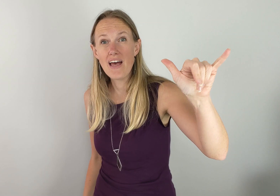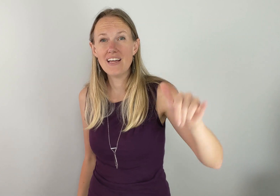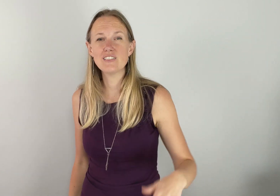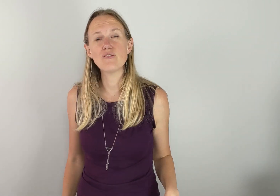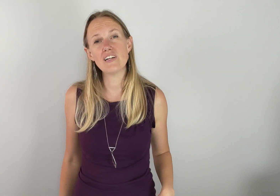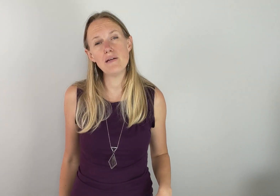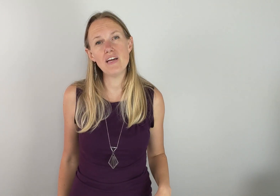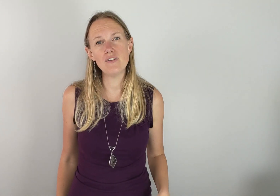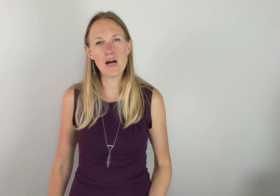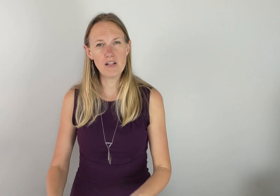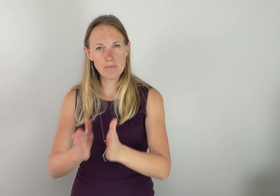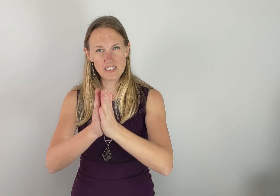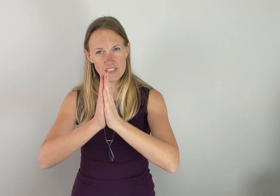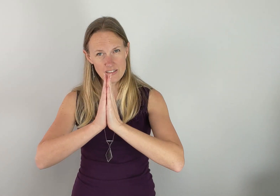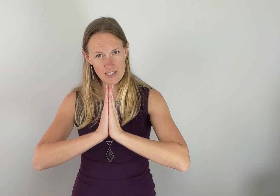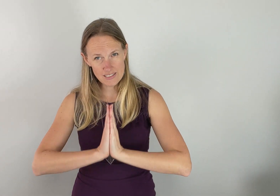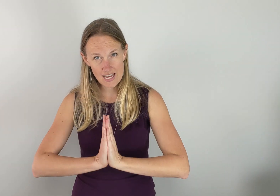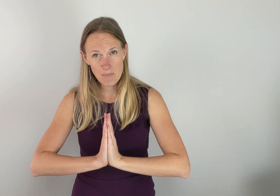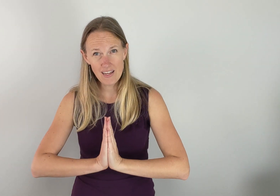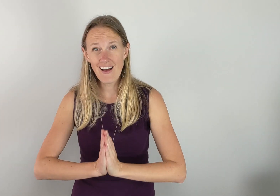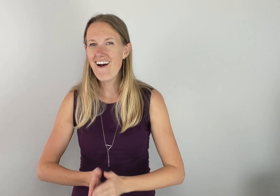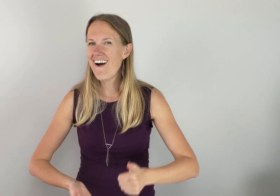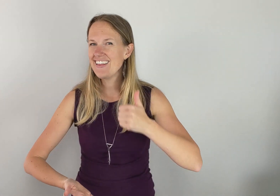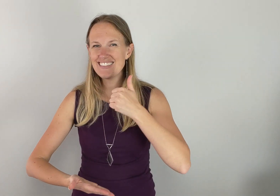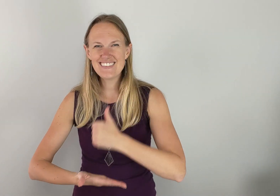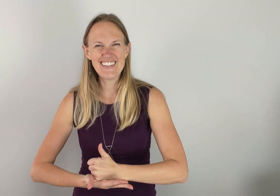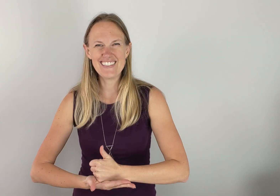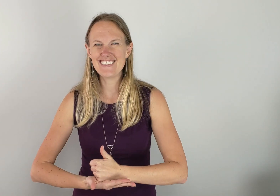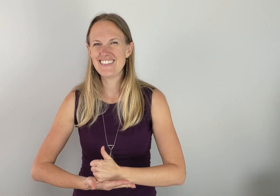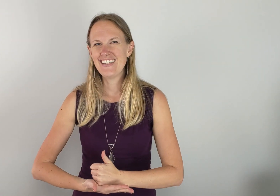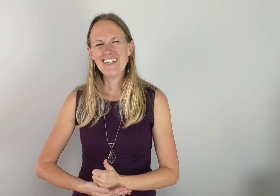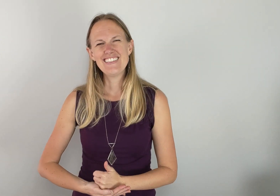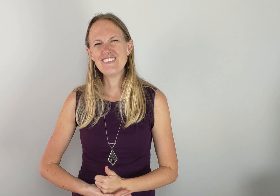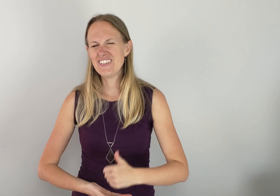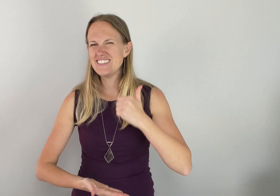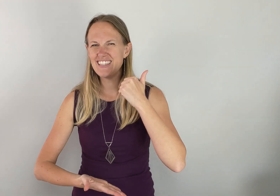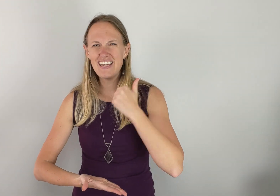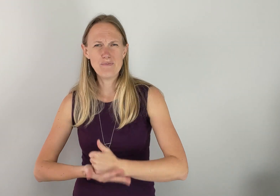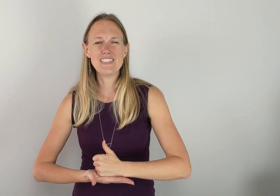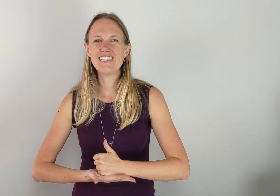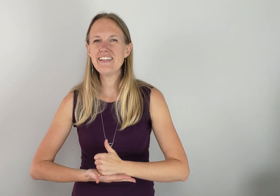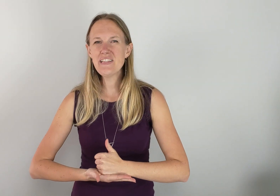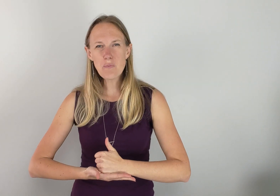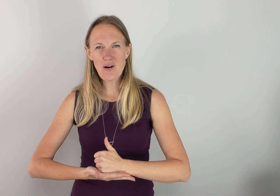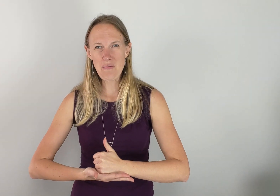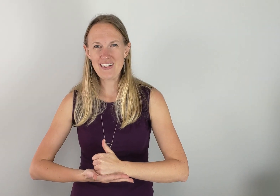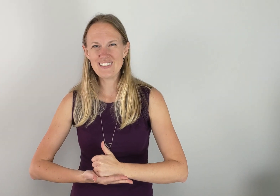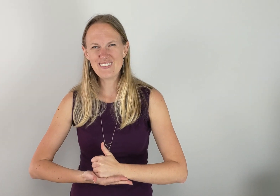amen. So for amen, you have a couple options. You can do this, amen. I like to do this. Just feels like I'm sealing the promise,